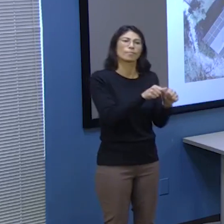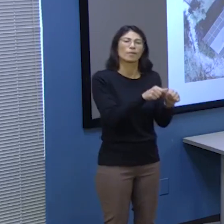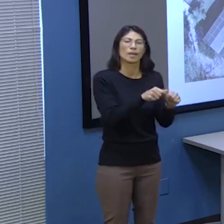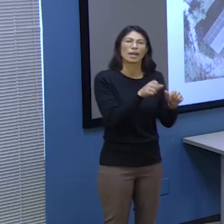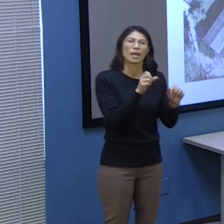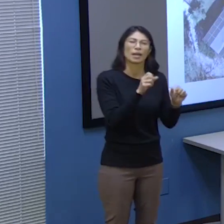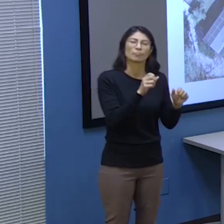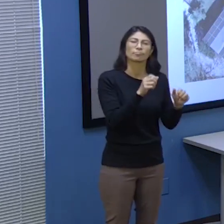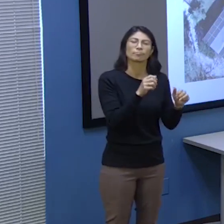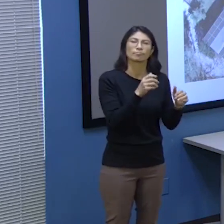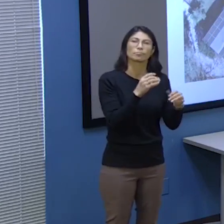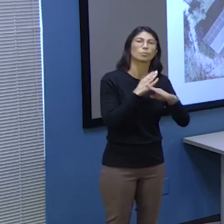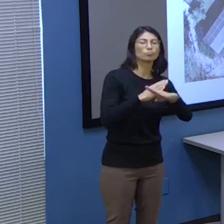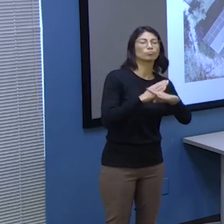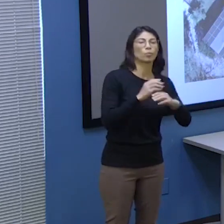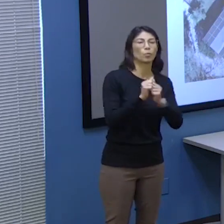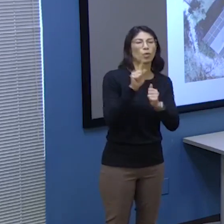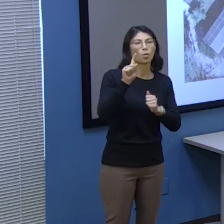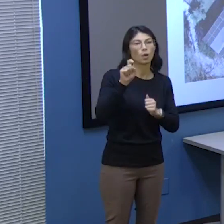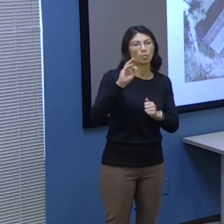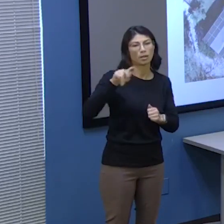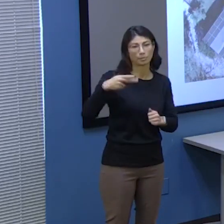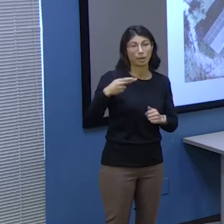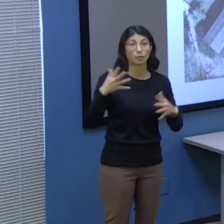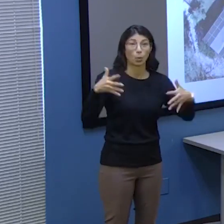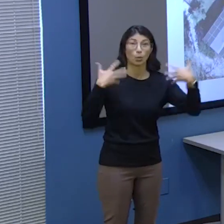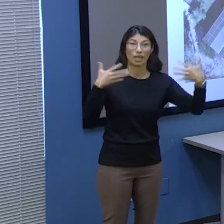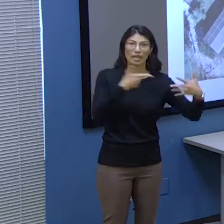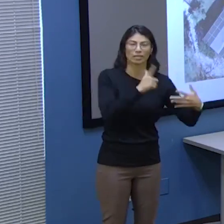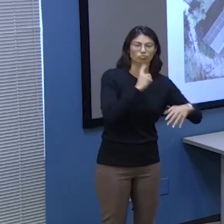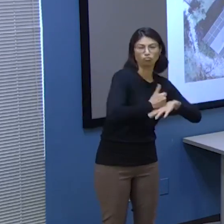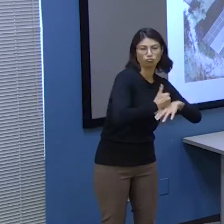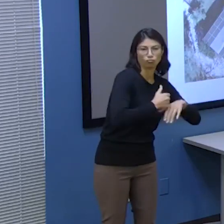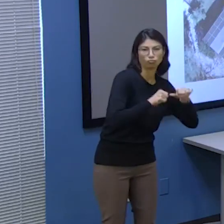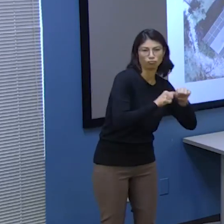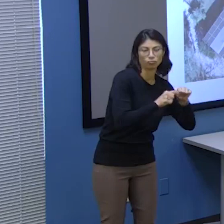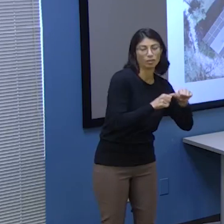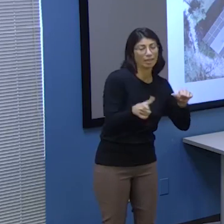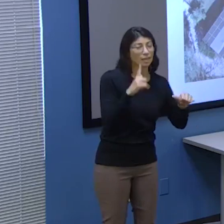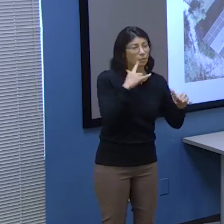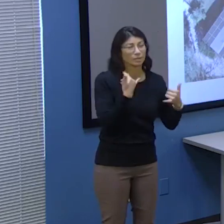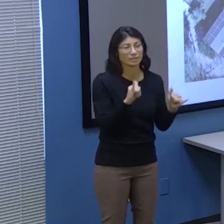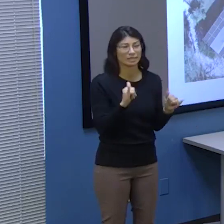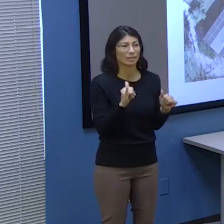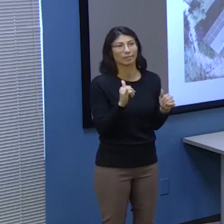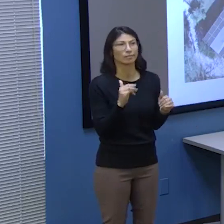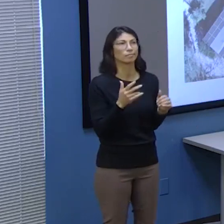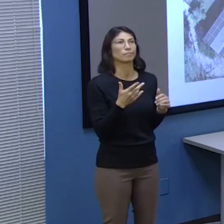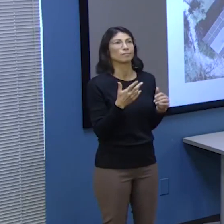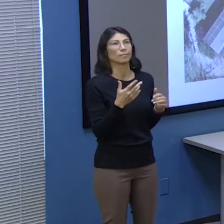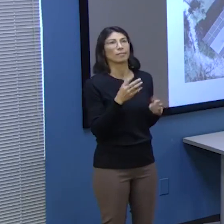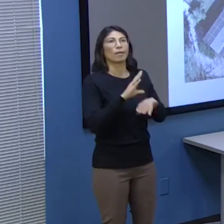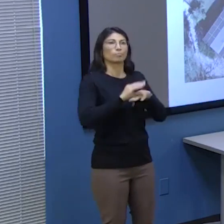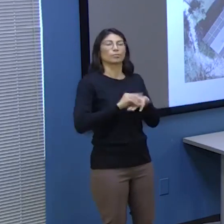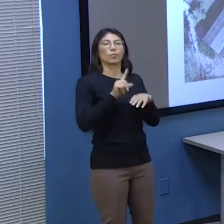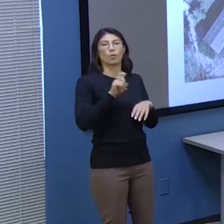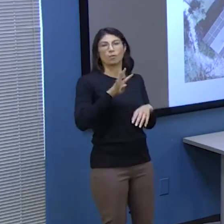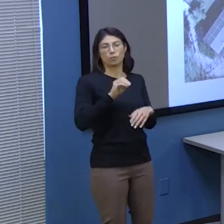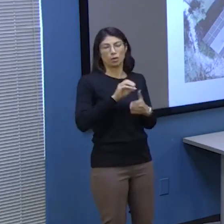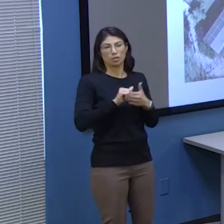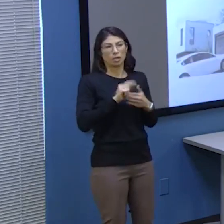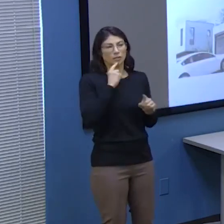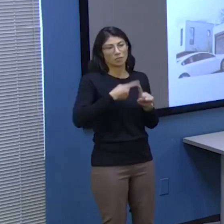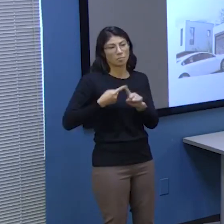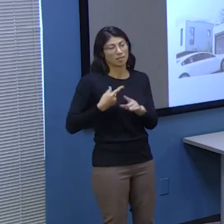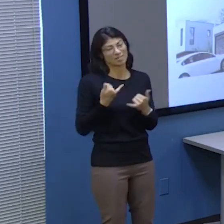hour wind gusts on the ground. So that's the update on that one. He'll still be saving over $140 a month. So that's still a pretty good